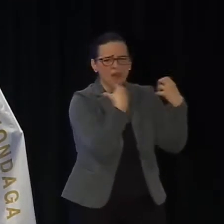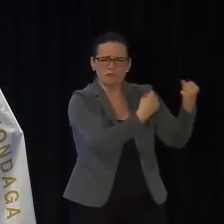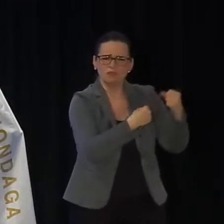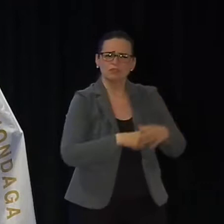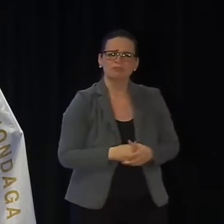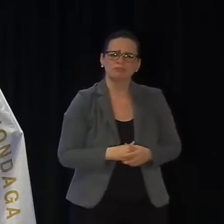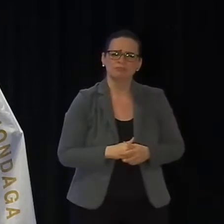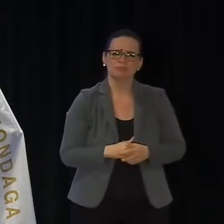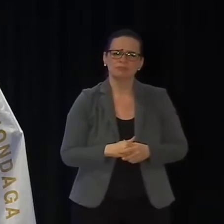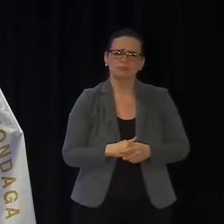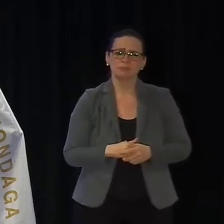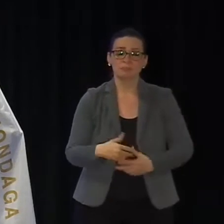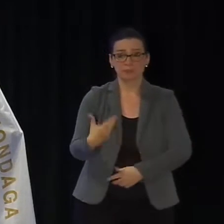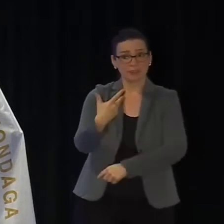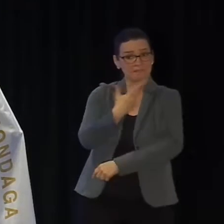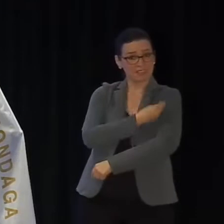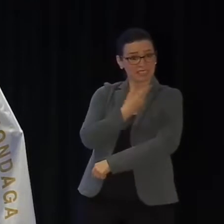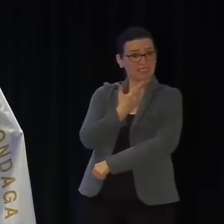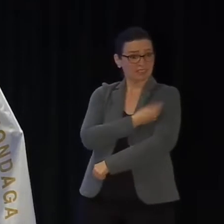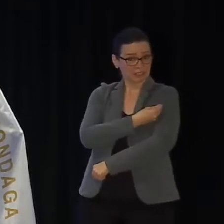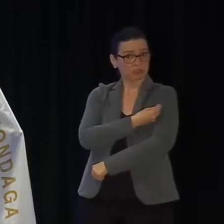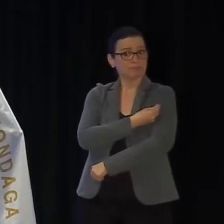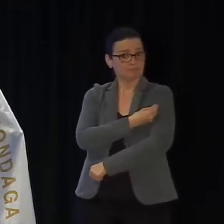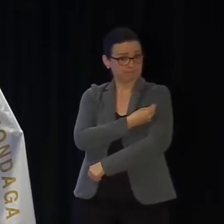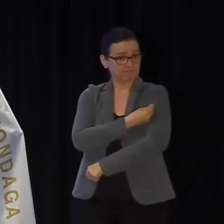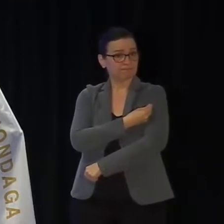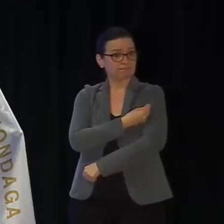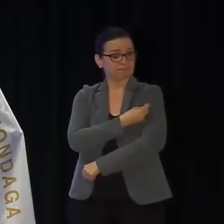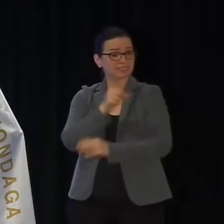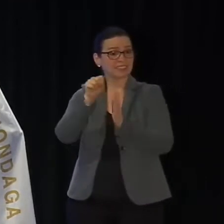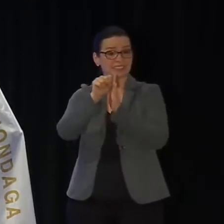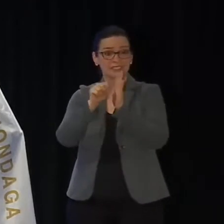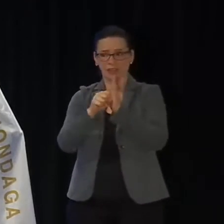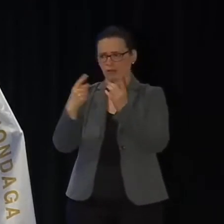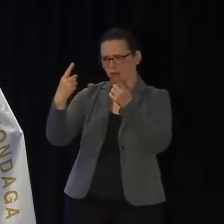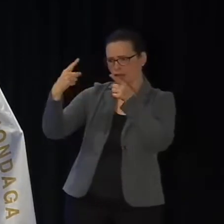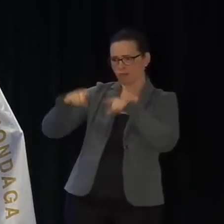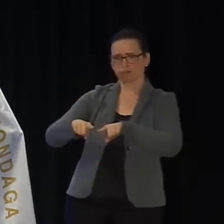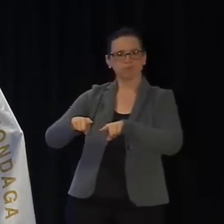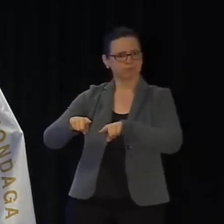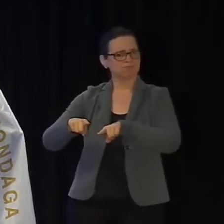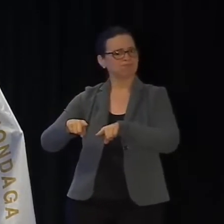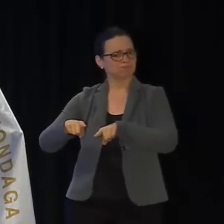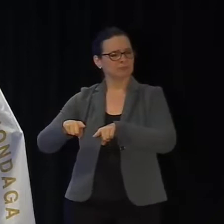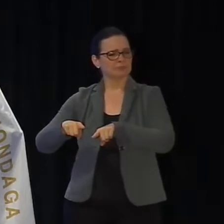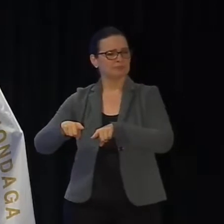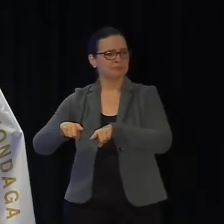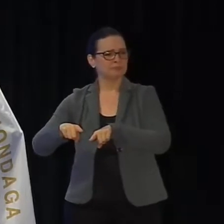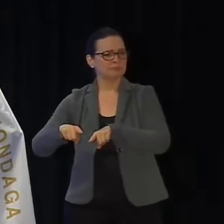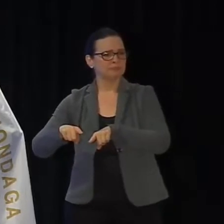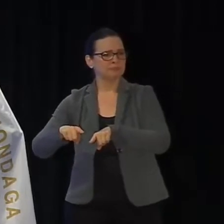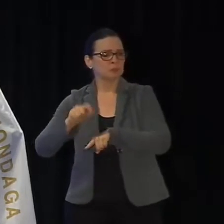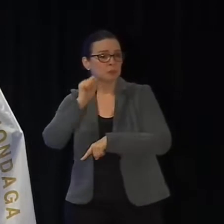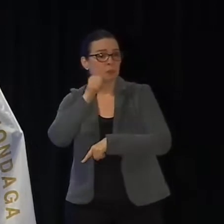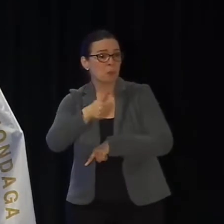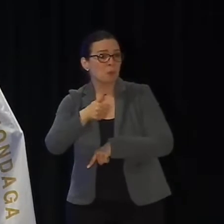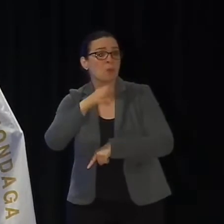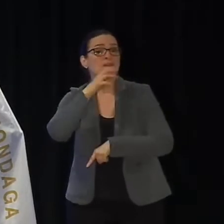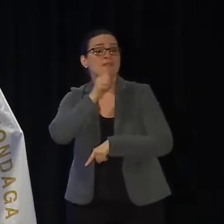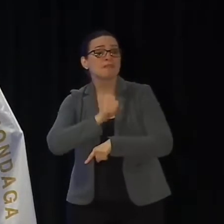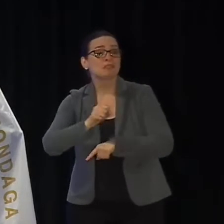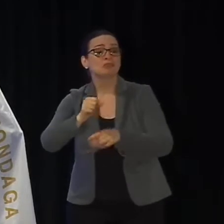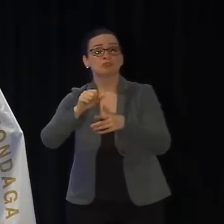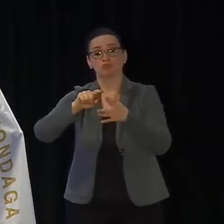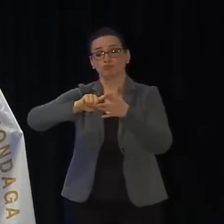front, the state moved kind of where we were. So tomorrow, those who are between the ages of 30 and